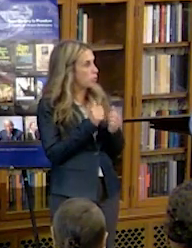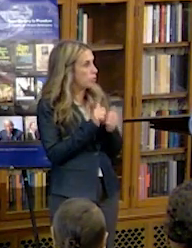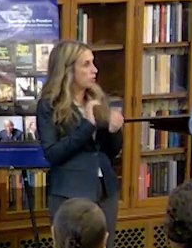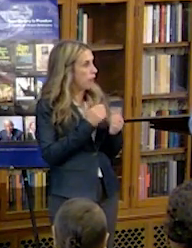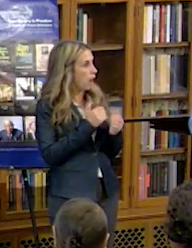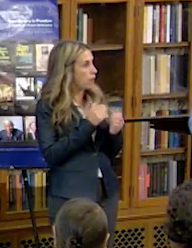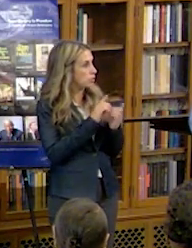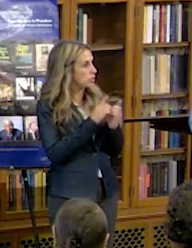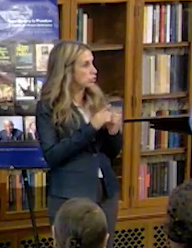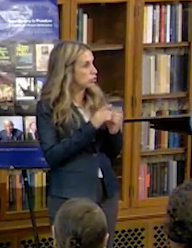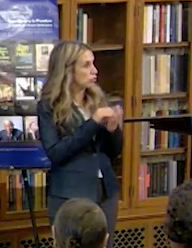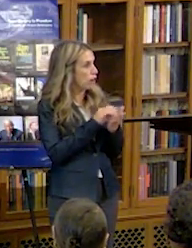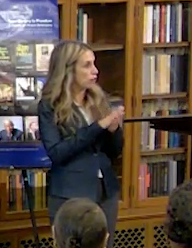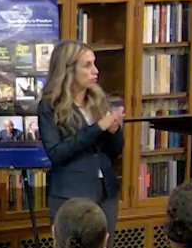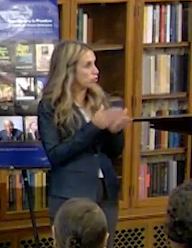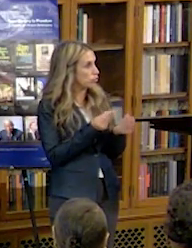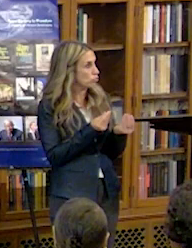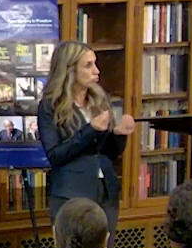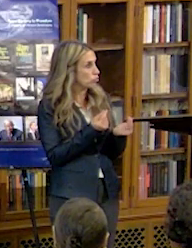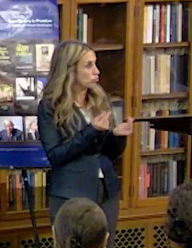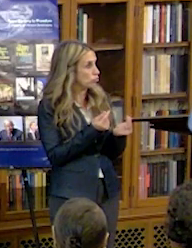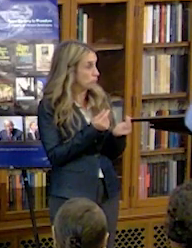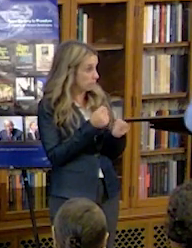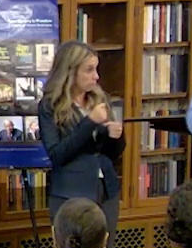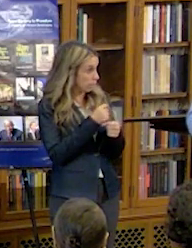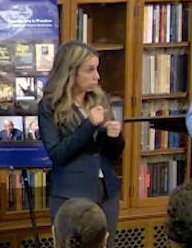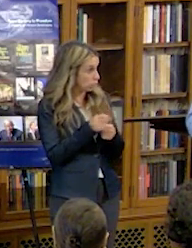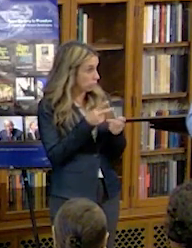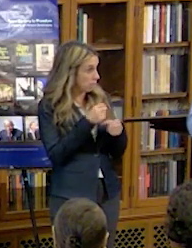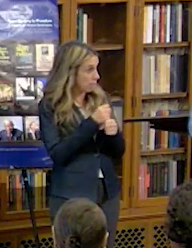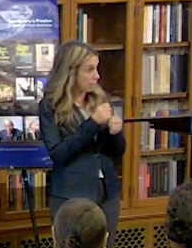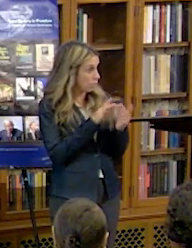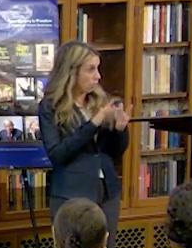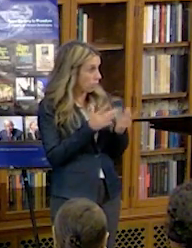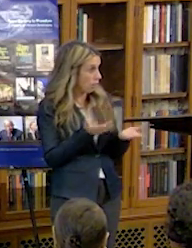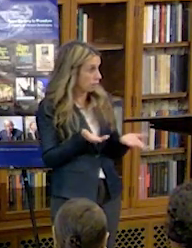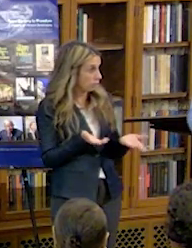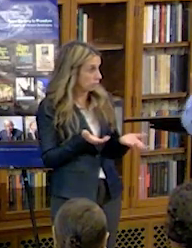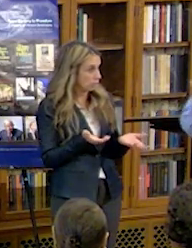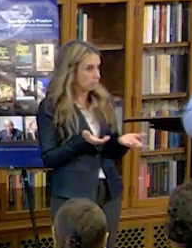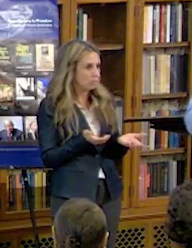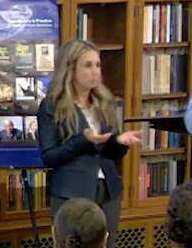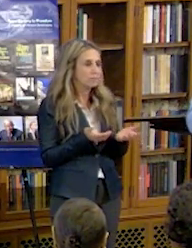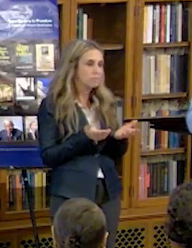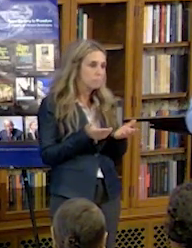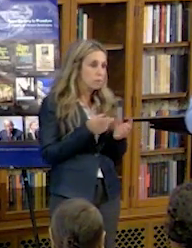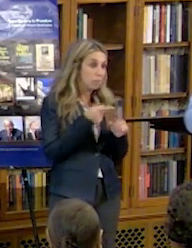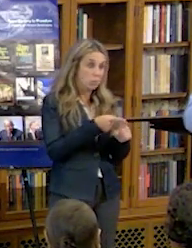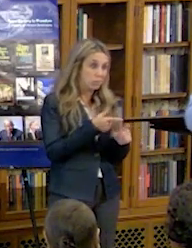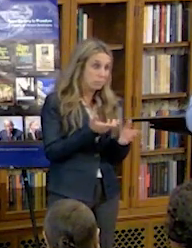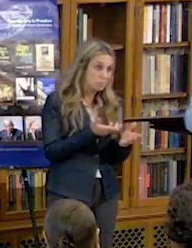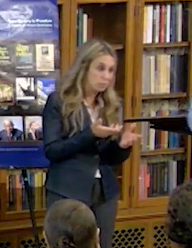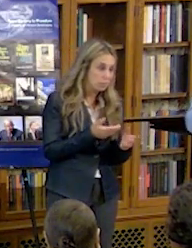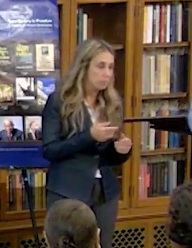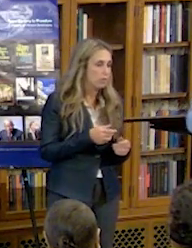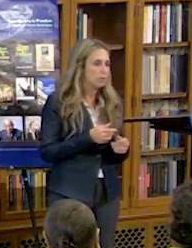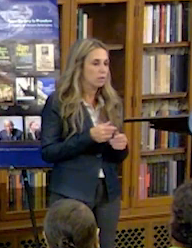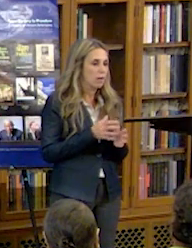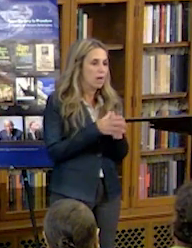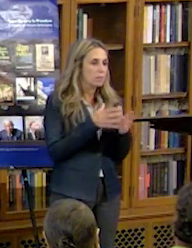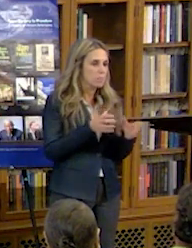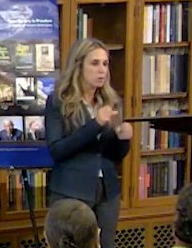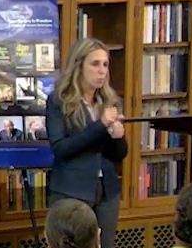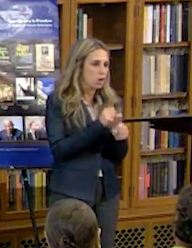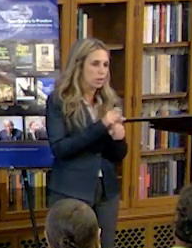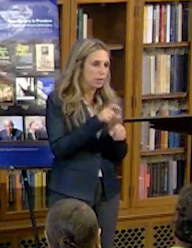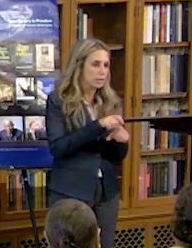digital records can it be made online that's a whole another conversation but the long and short of it is there is as much